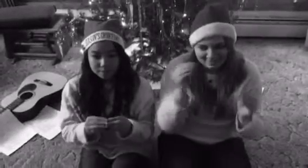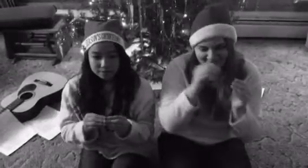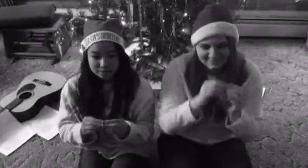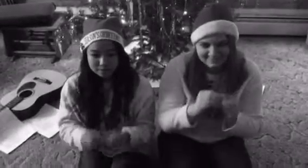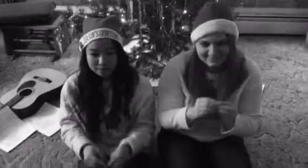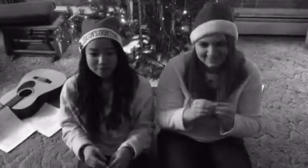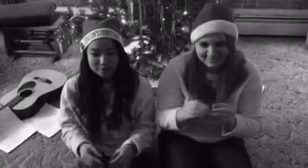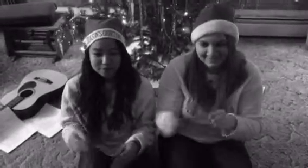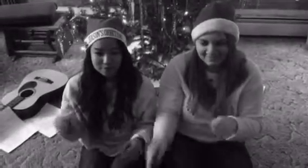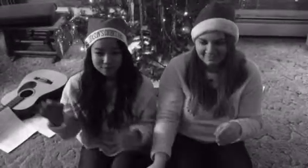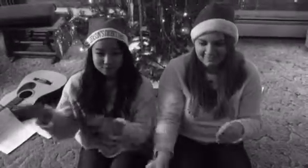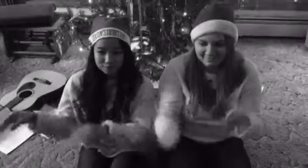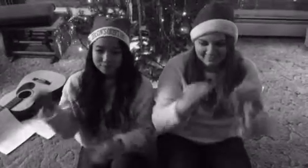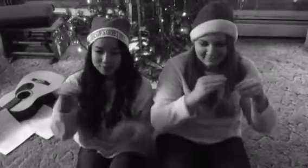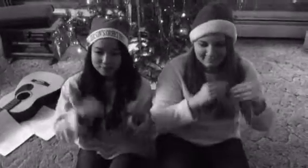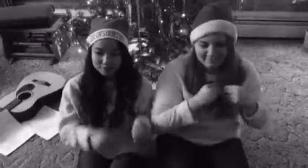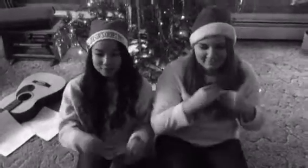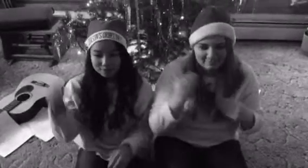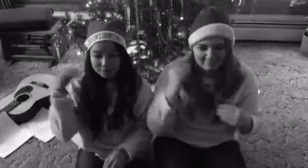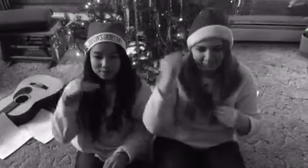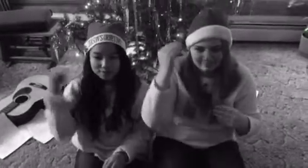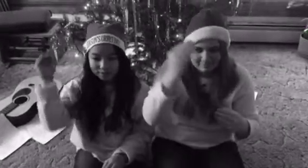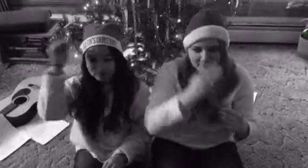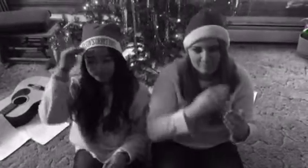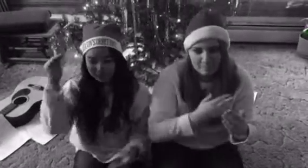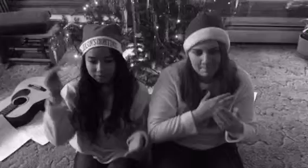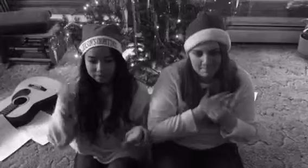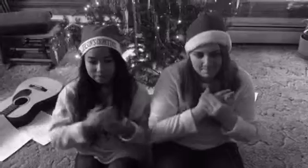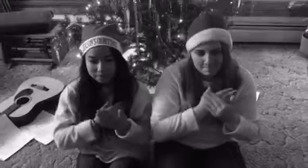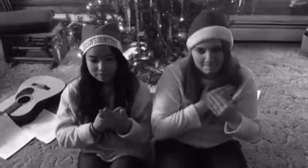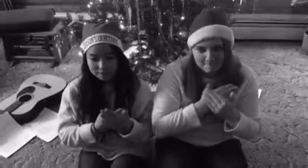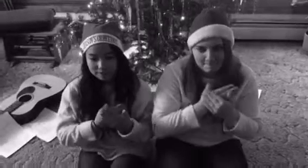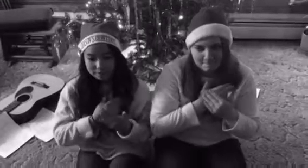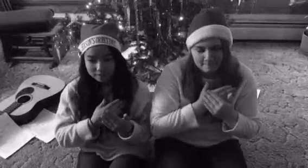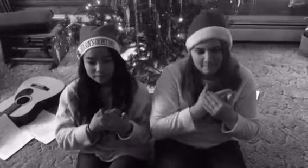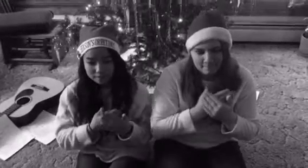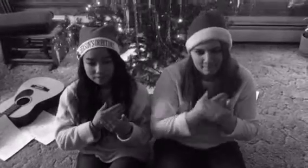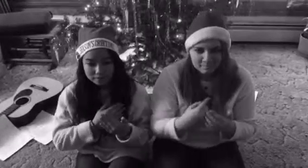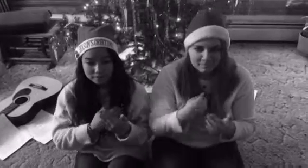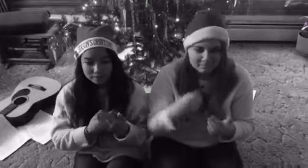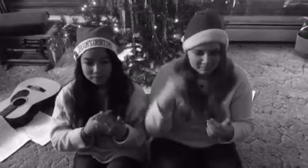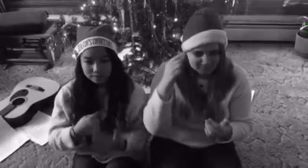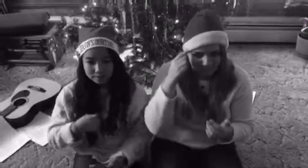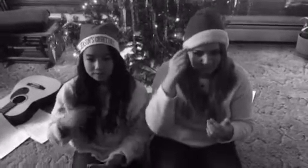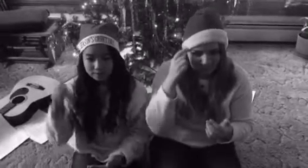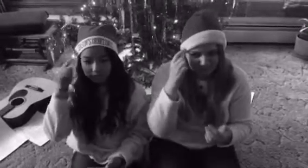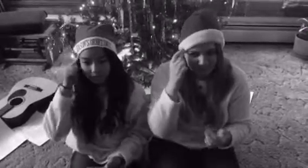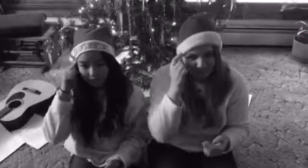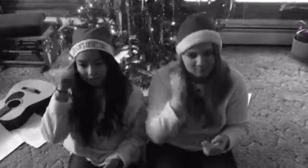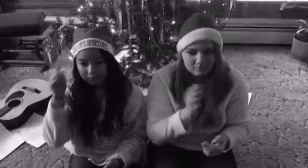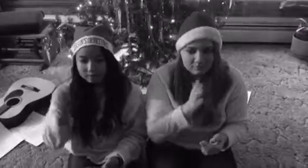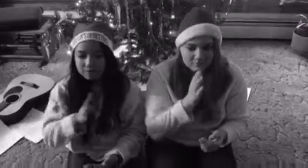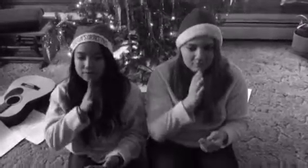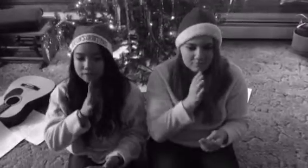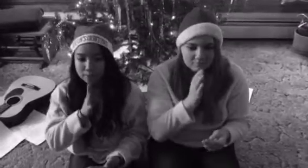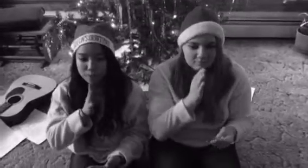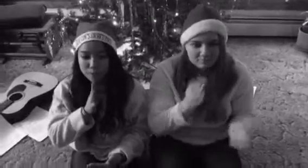Place your head on my beating heart Thinking out loud